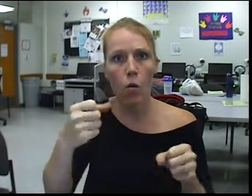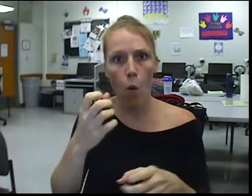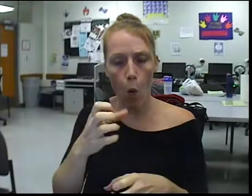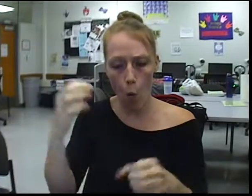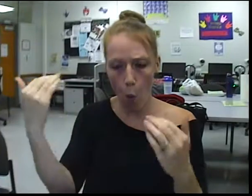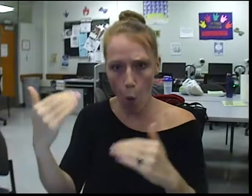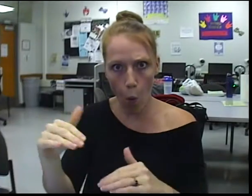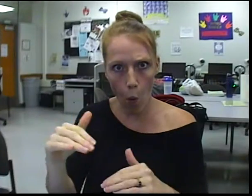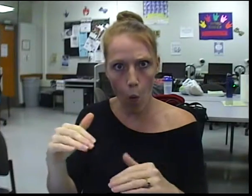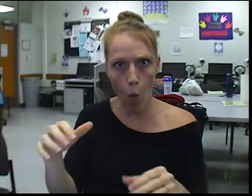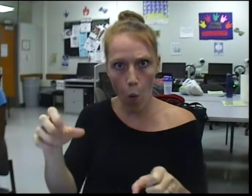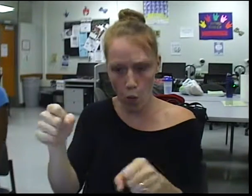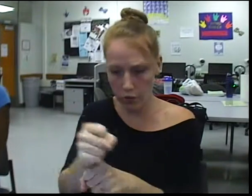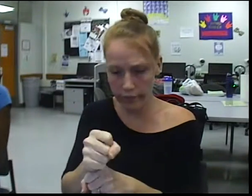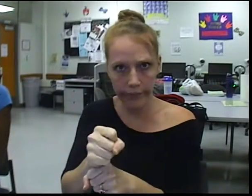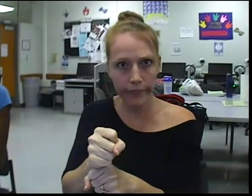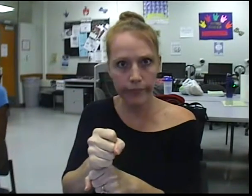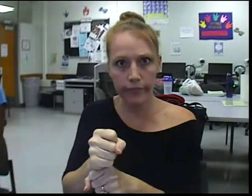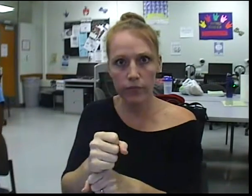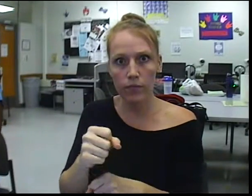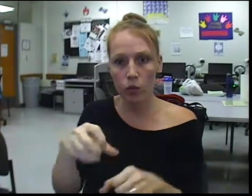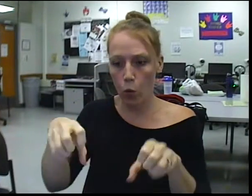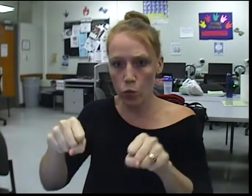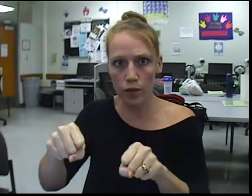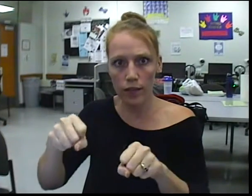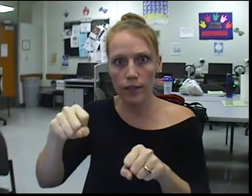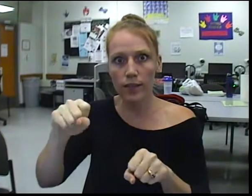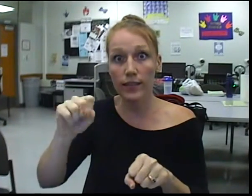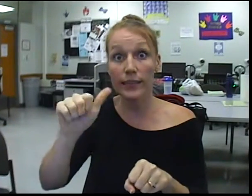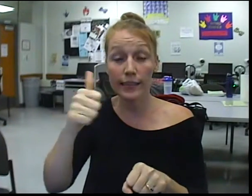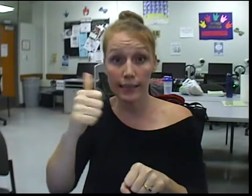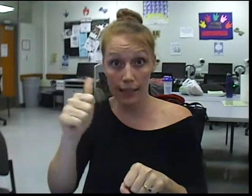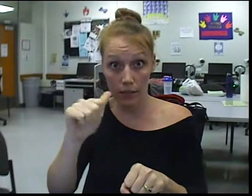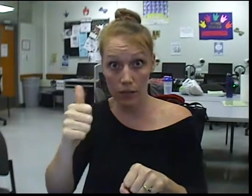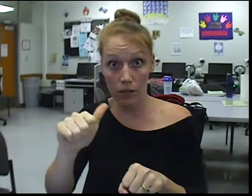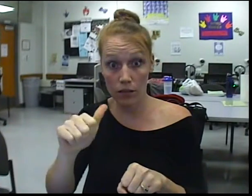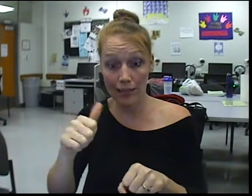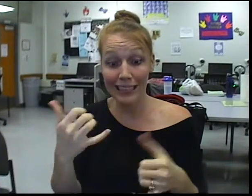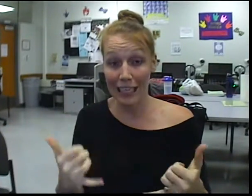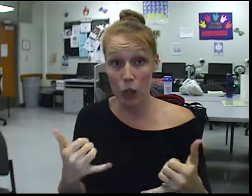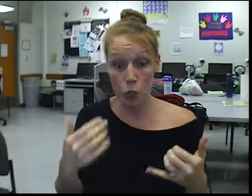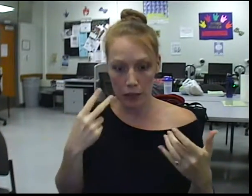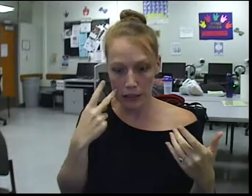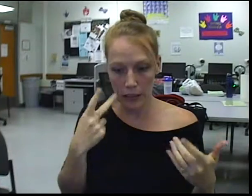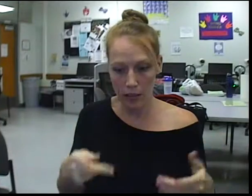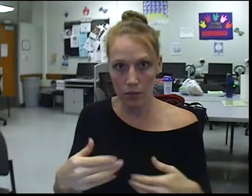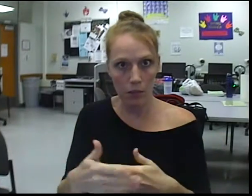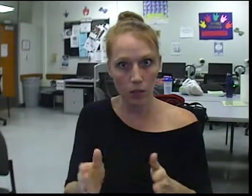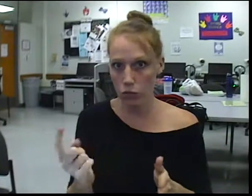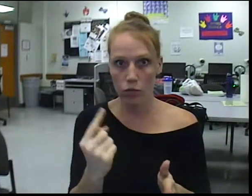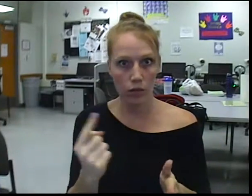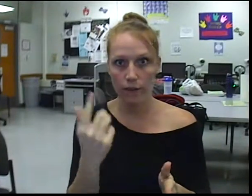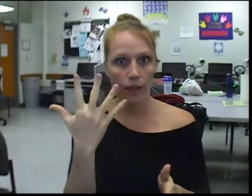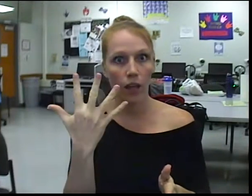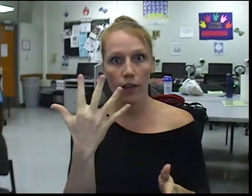the air is holding 5 milliliters total. That's half, 1/2, 50%. That's relative humidity.